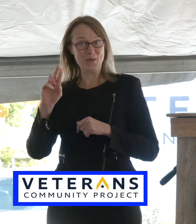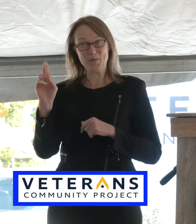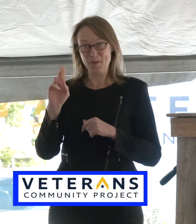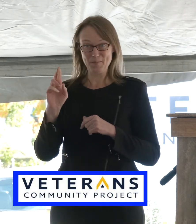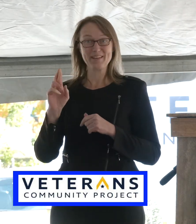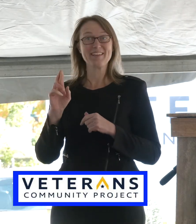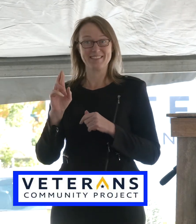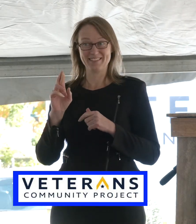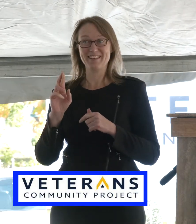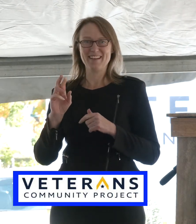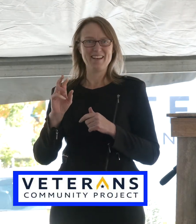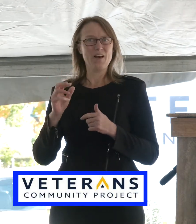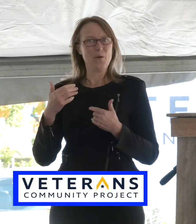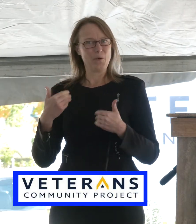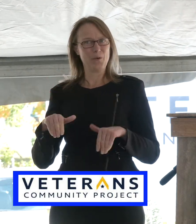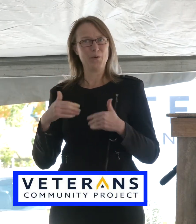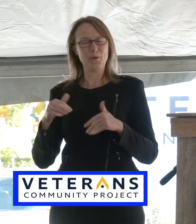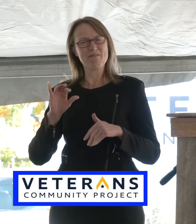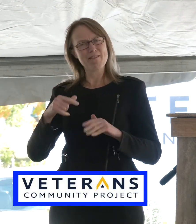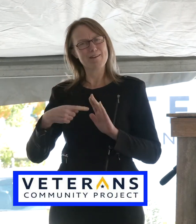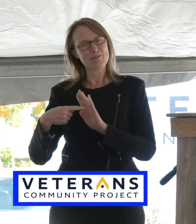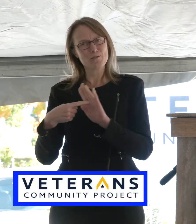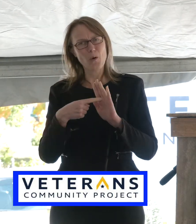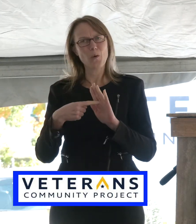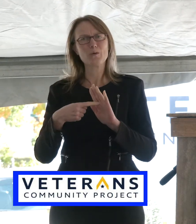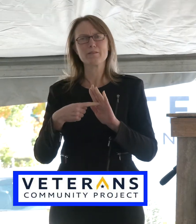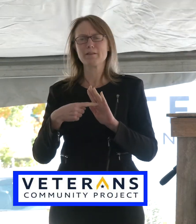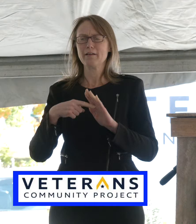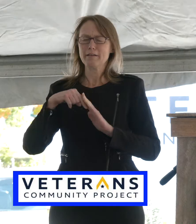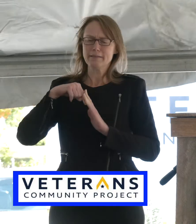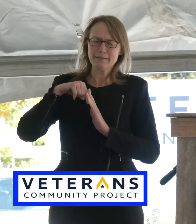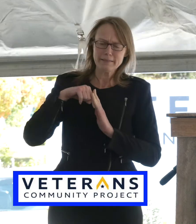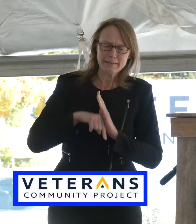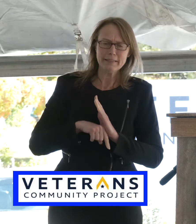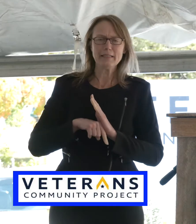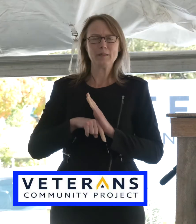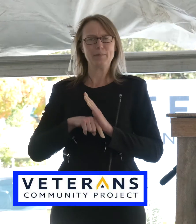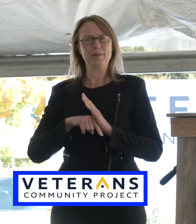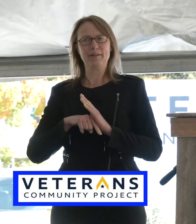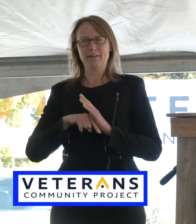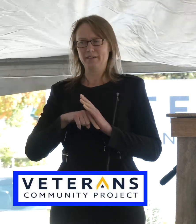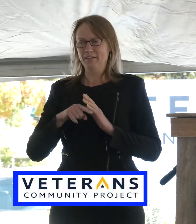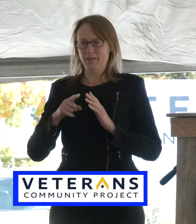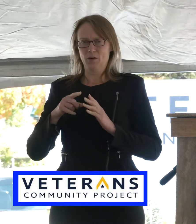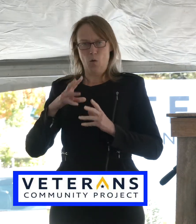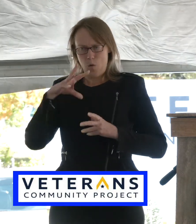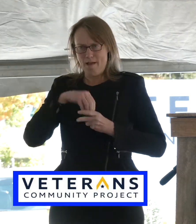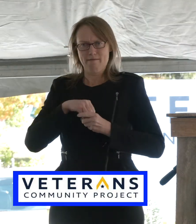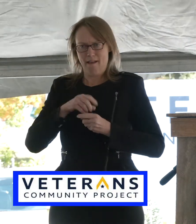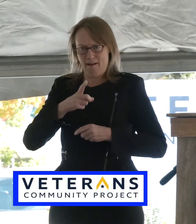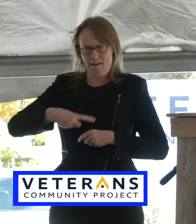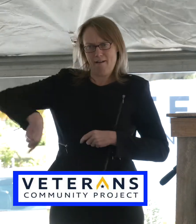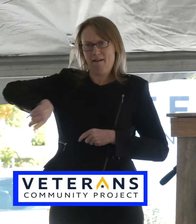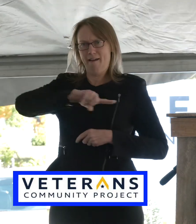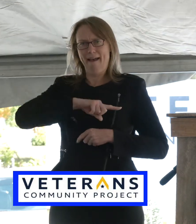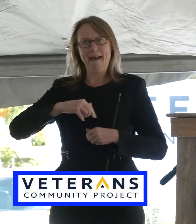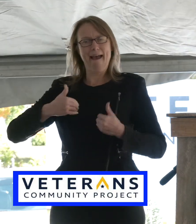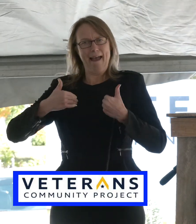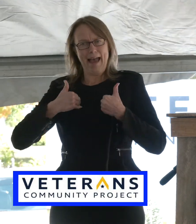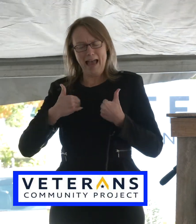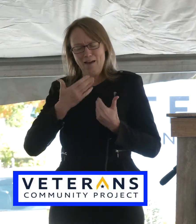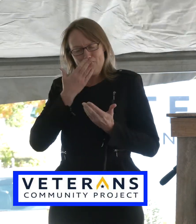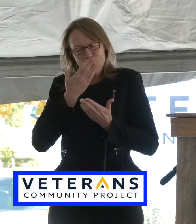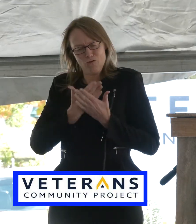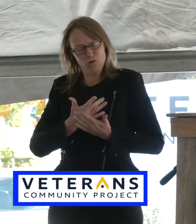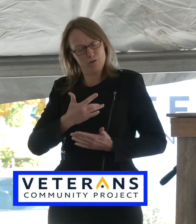that you heard Jason talk about earlier today. And it is now in the hands of the Missouri Veterans Commission, where